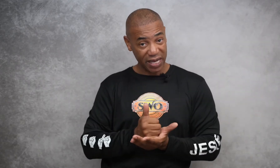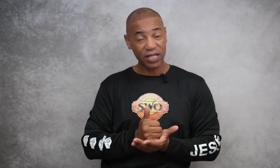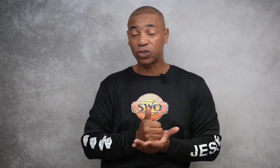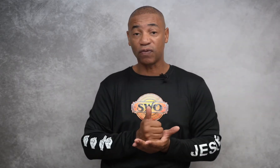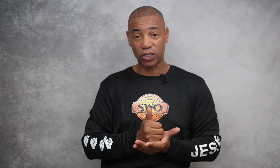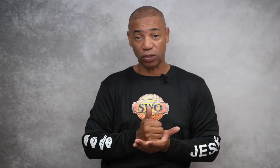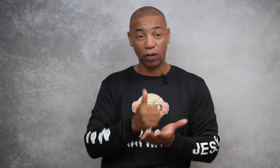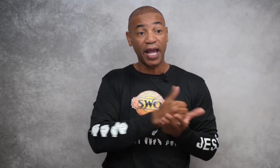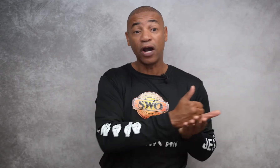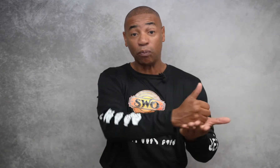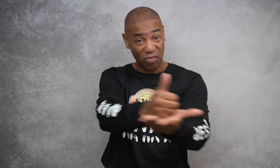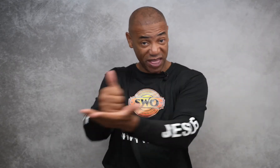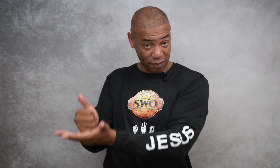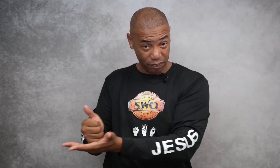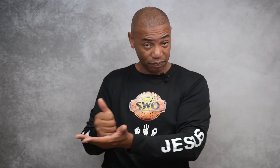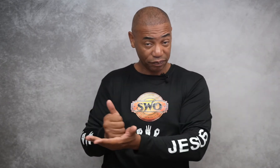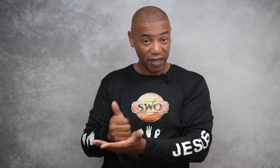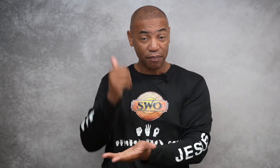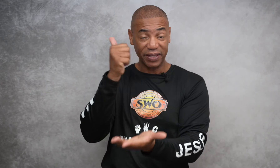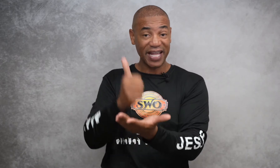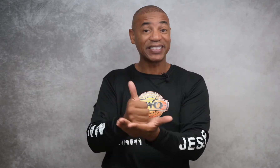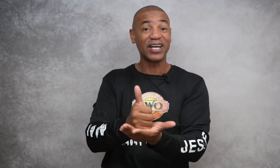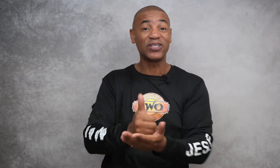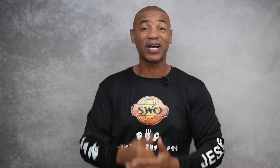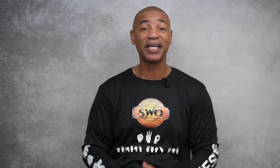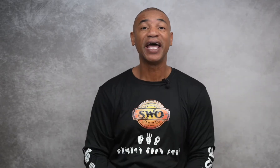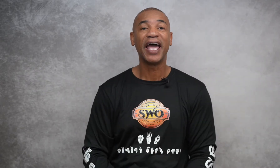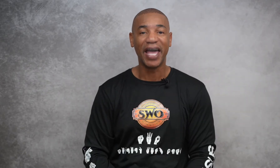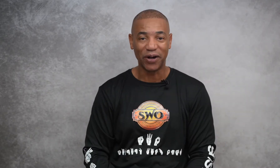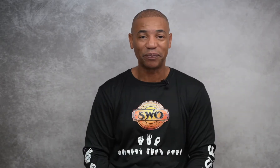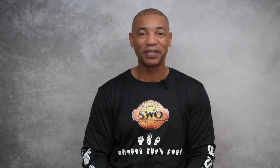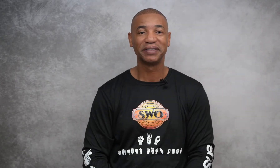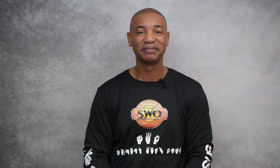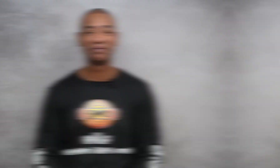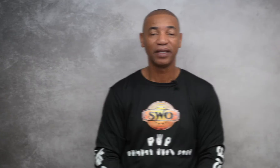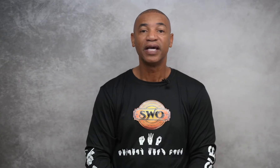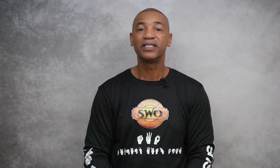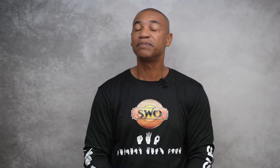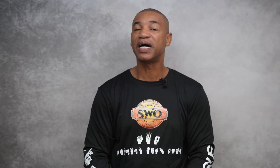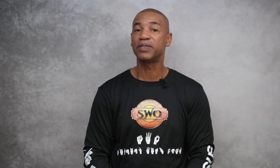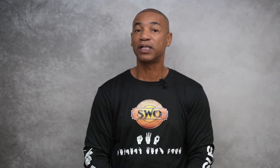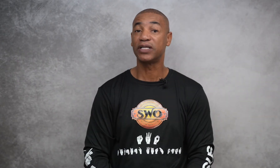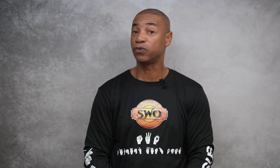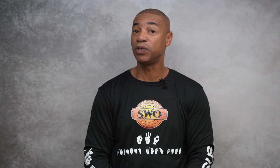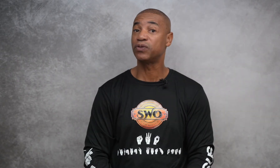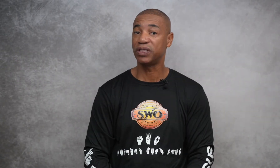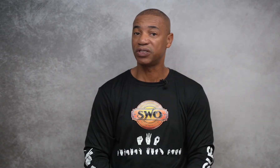It's directional. Help them. But that is how you sign help. Sometimes in the classroom you'll see the teacher